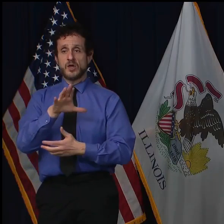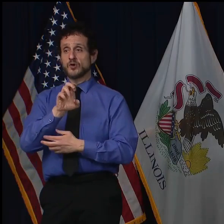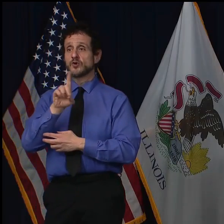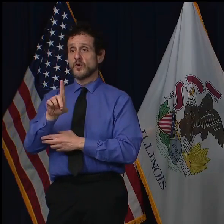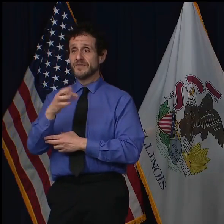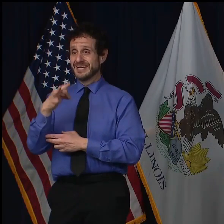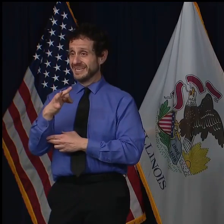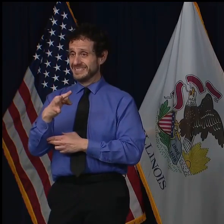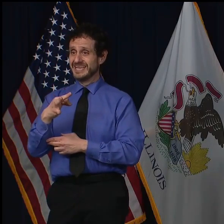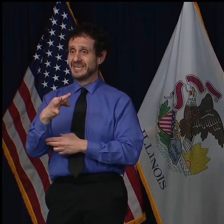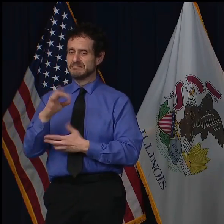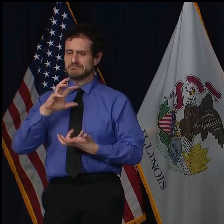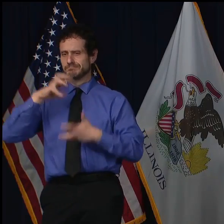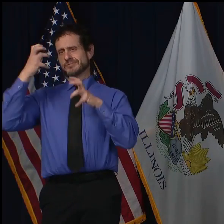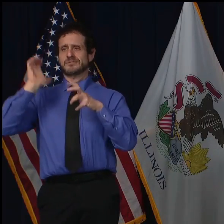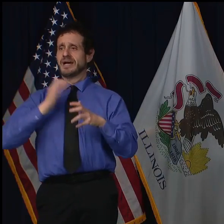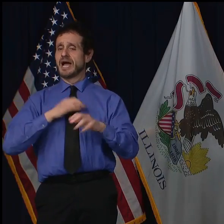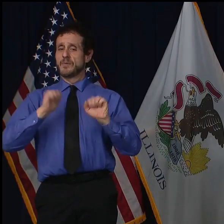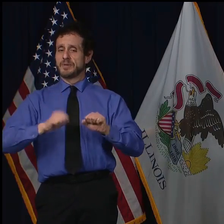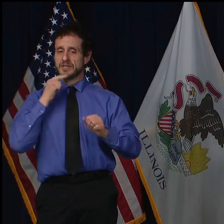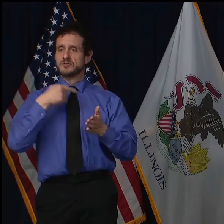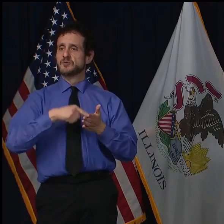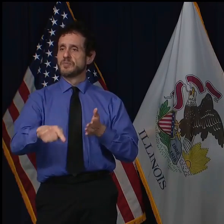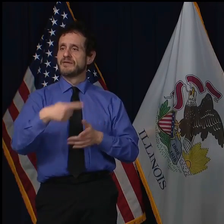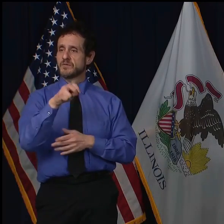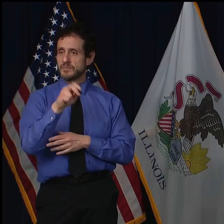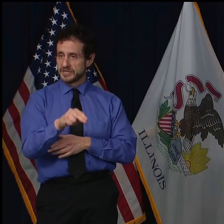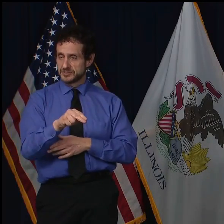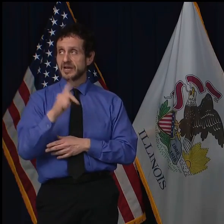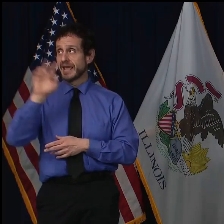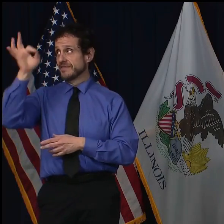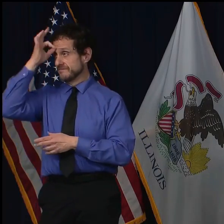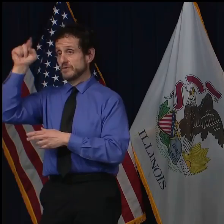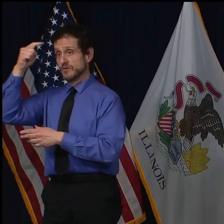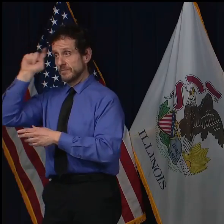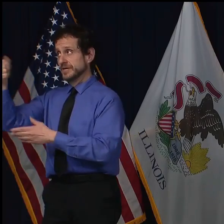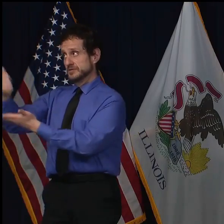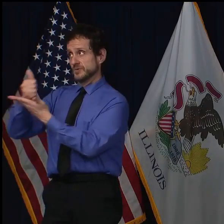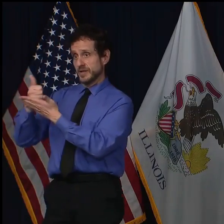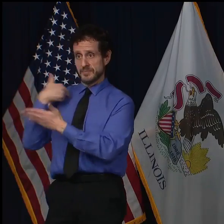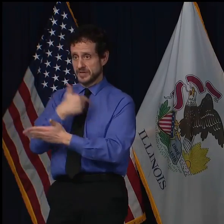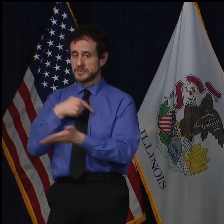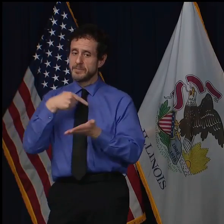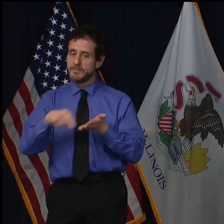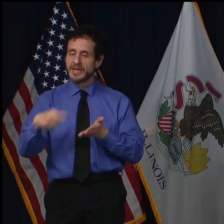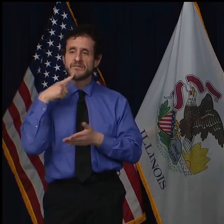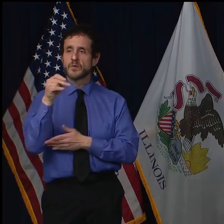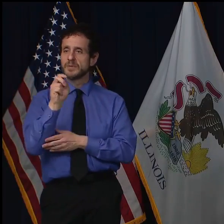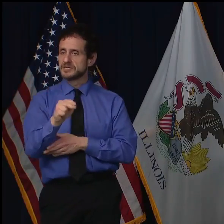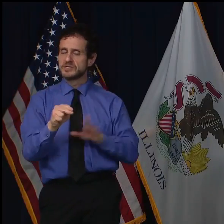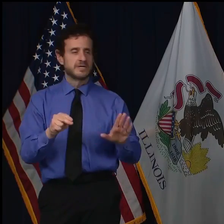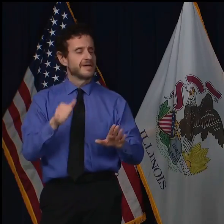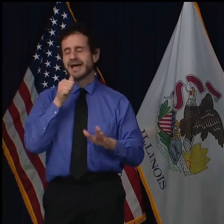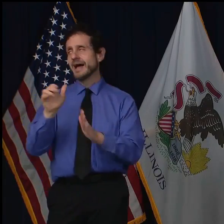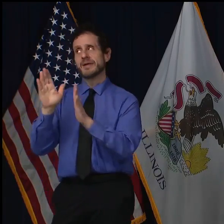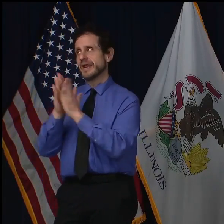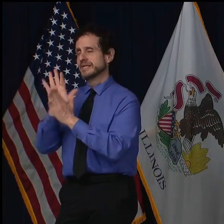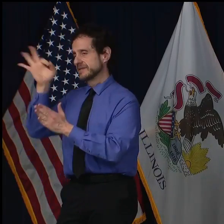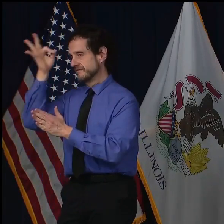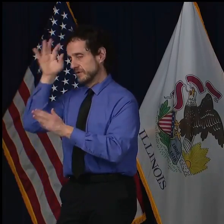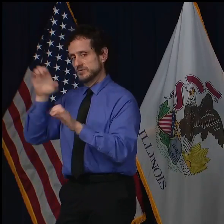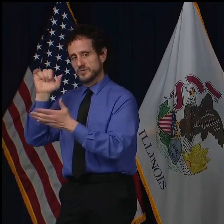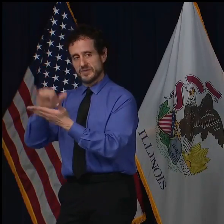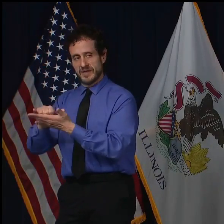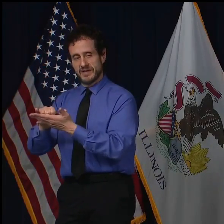to pay pension debt and that the feds should fill at least part of that hole? That is not what I'm asking the federal government to do, and I don't know that